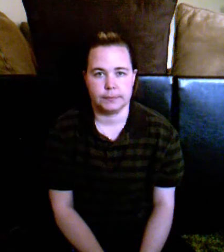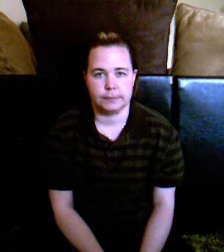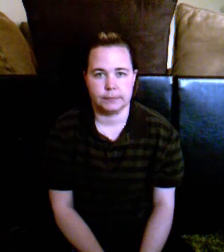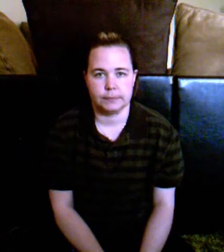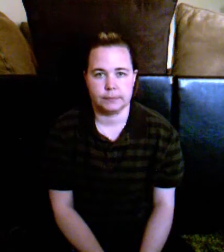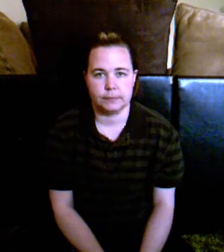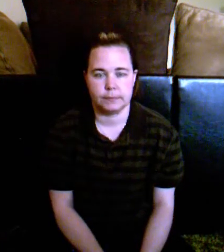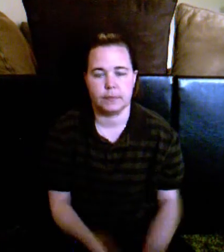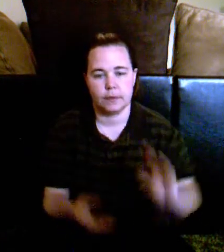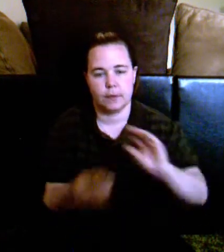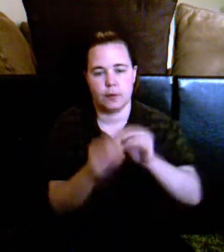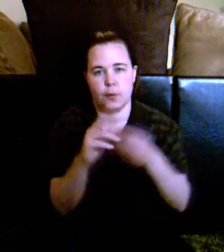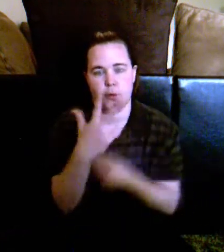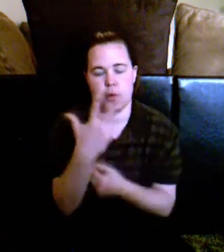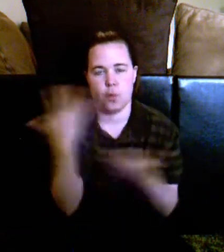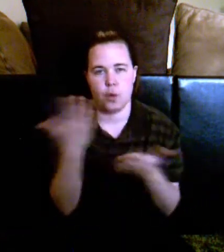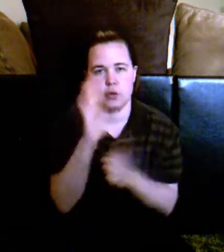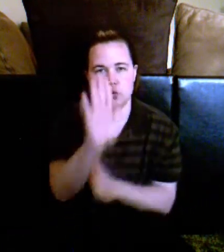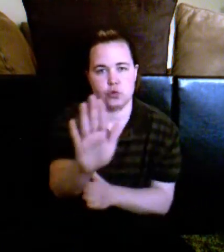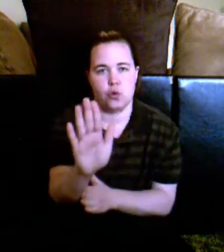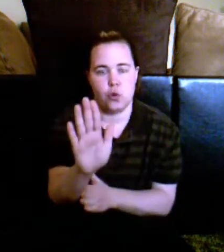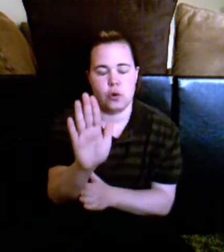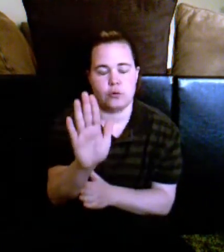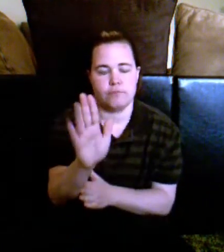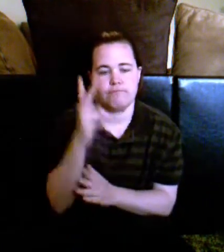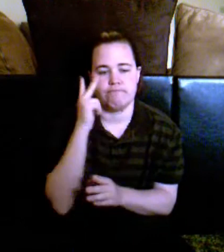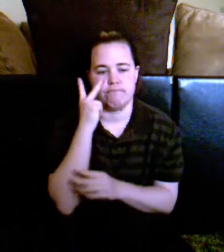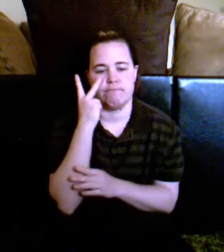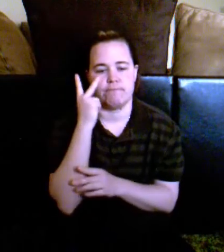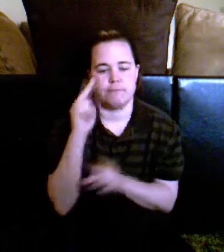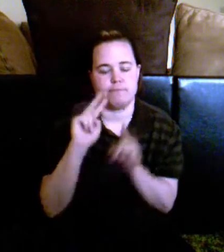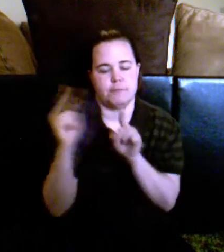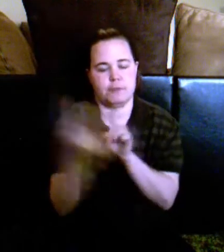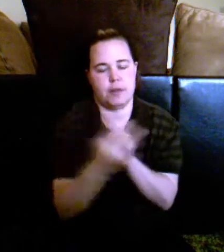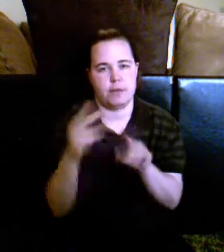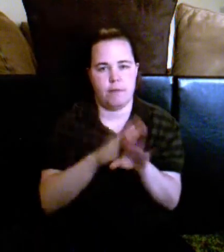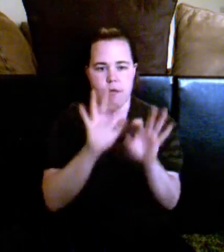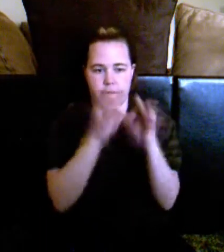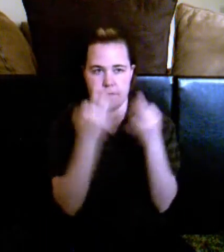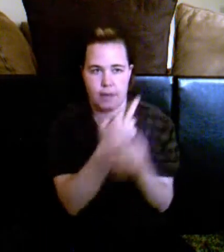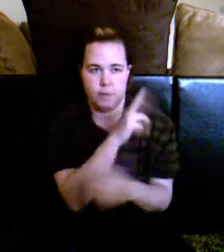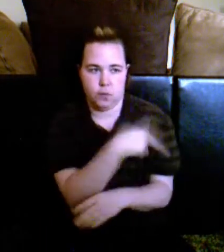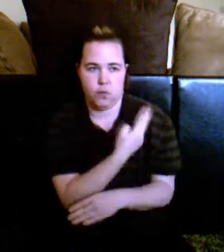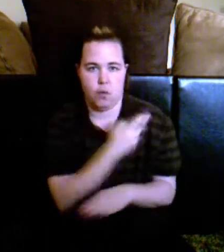Number 3, what is your perspective on the family's role in the assistive technology process?